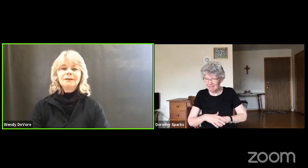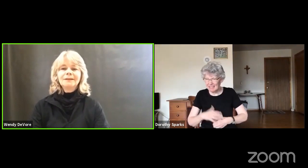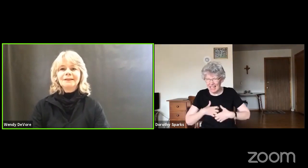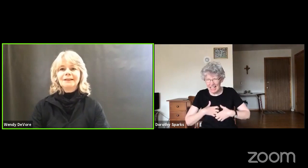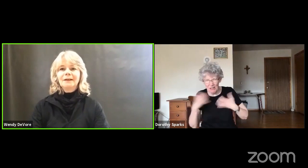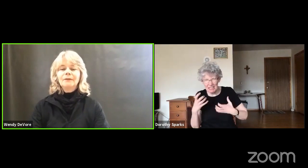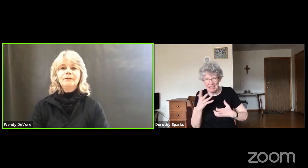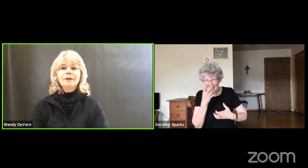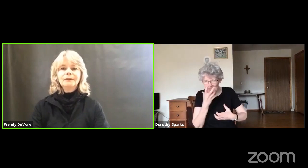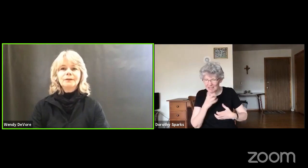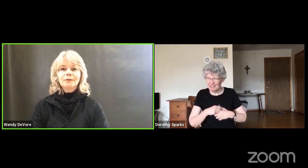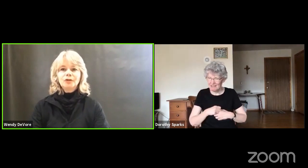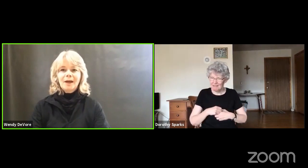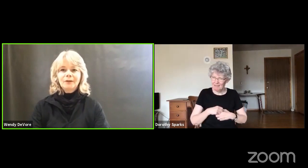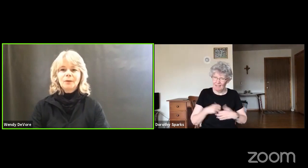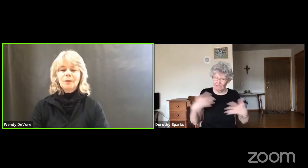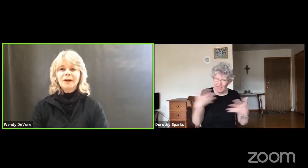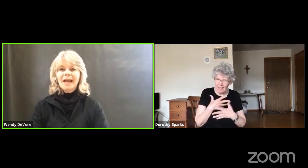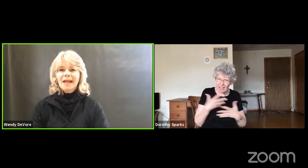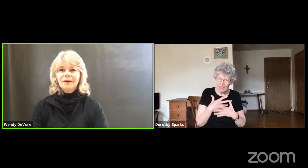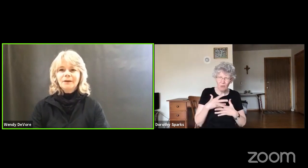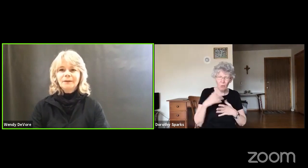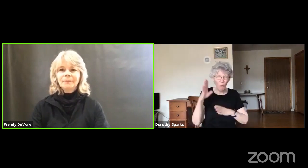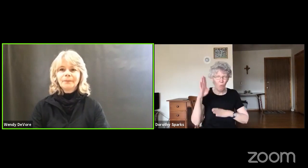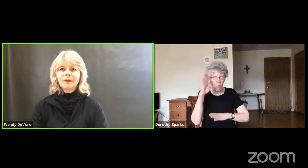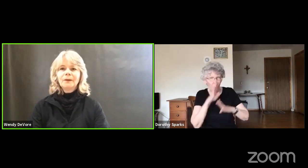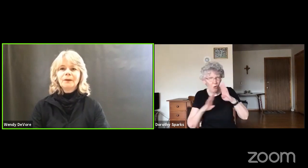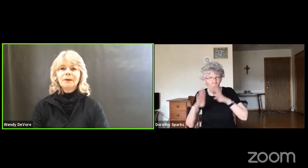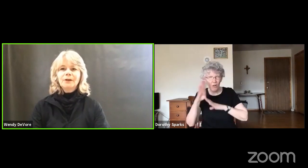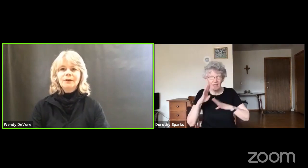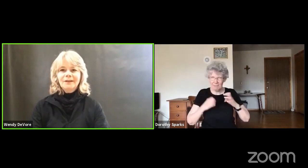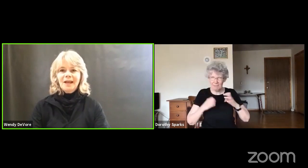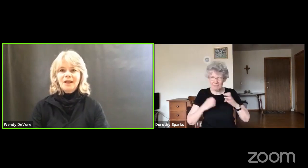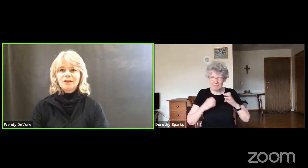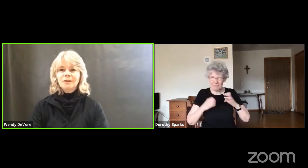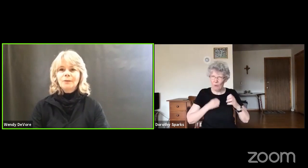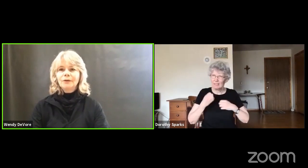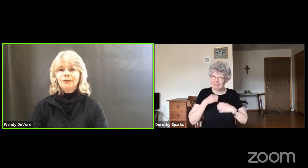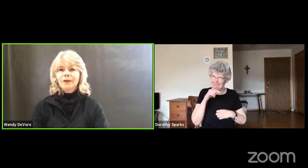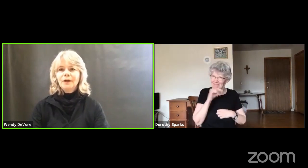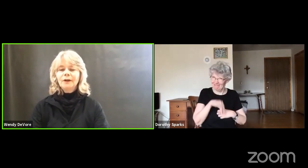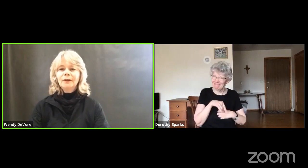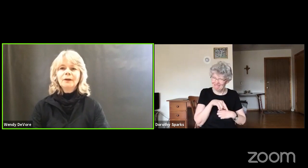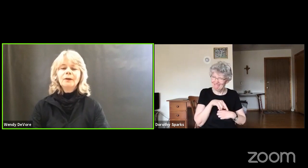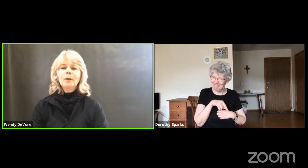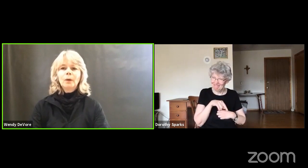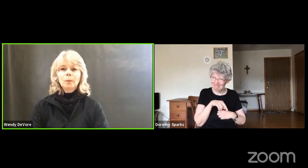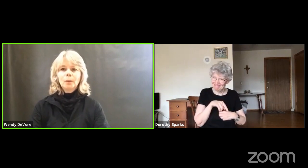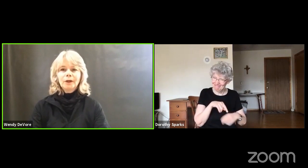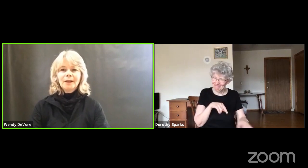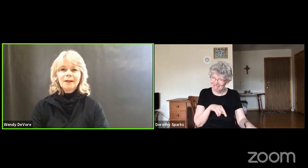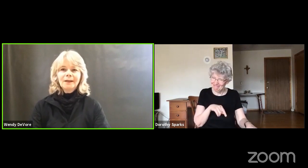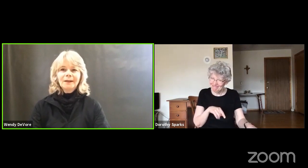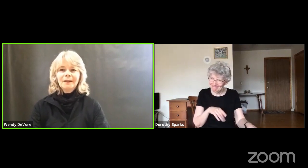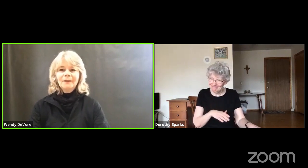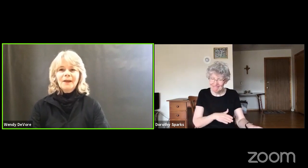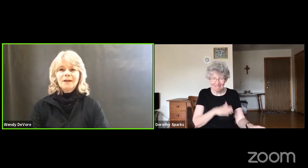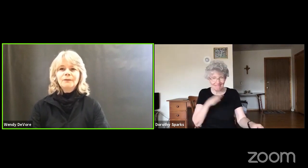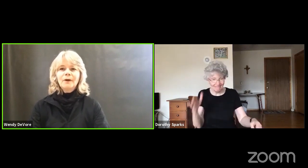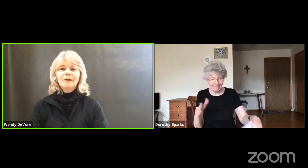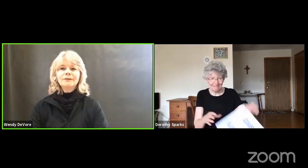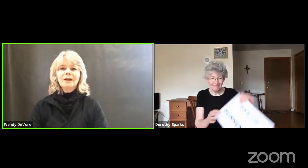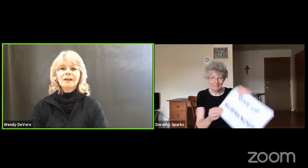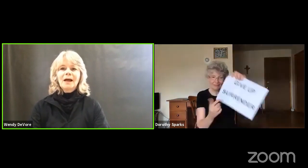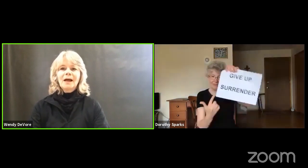emotional, feel some stress or anger, irritation or fear or worry.